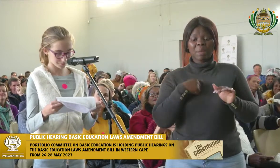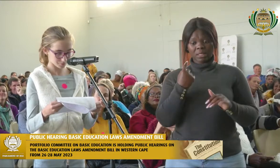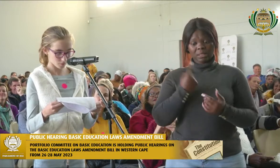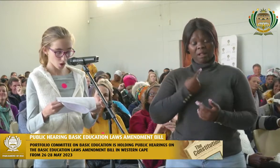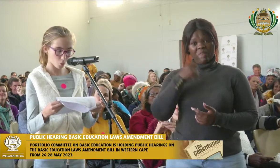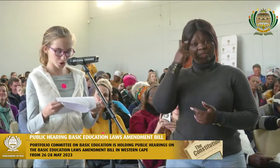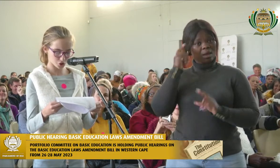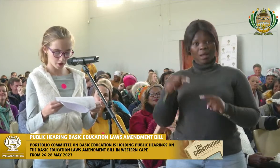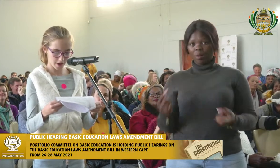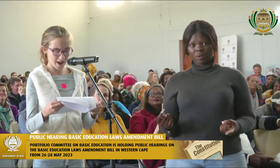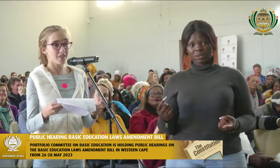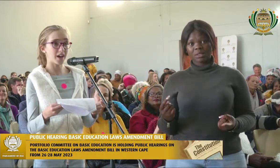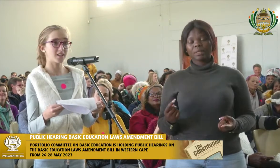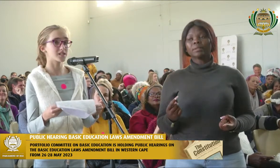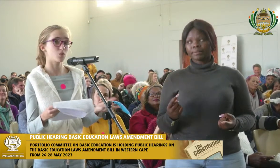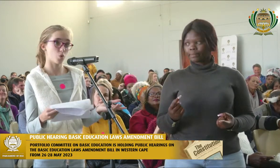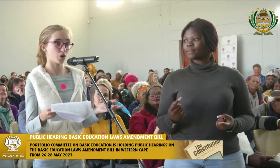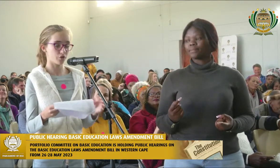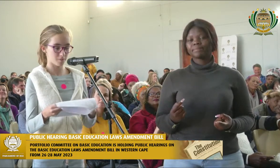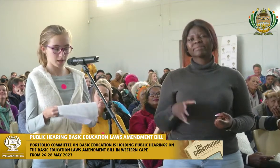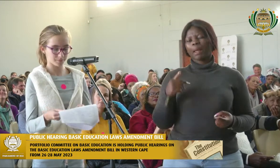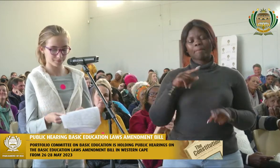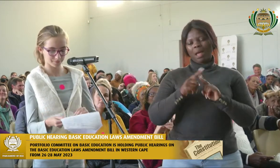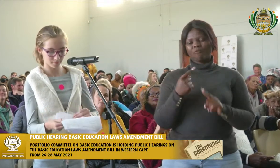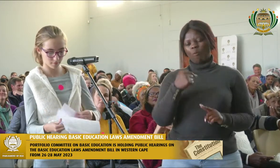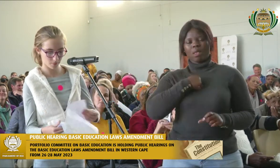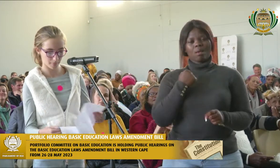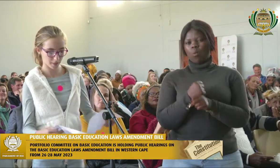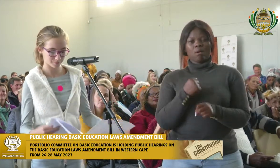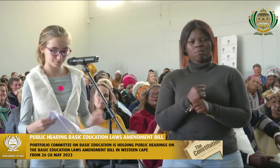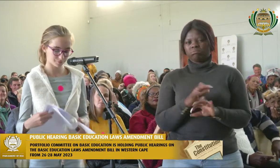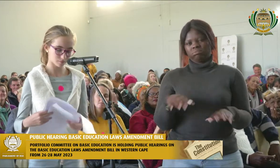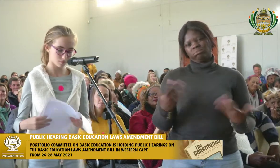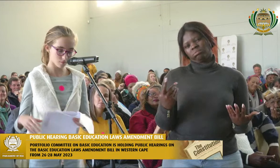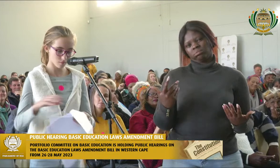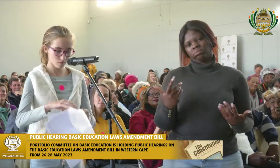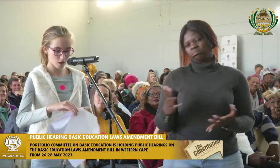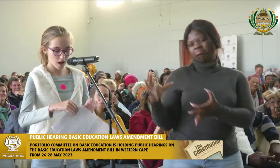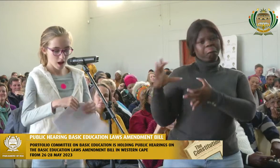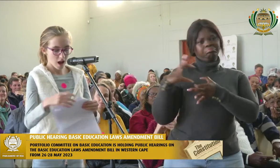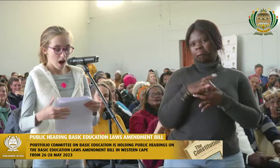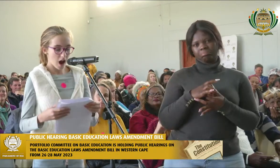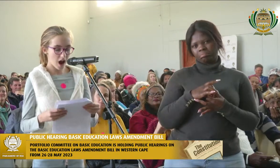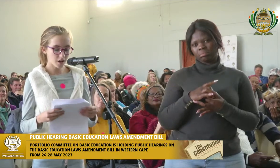themselves. Well, sorry, that doesn't work for me.